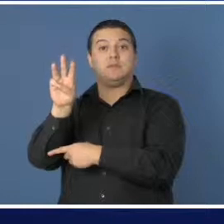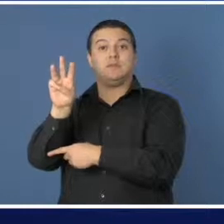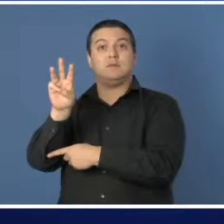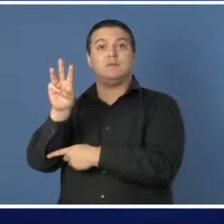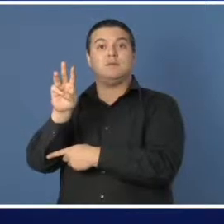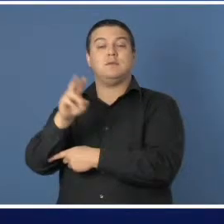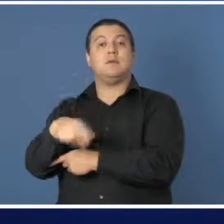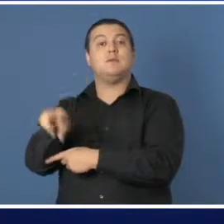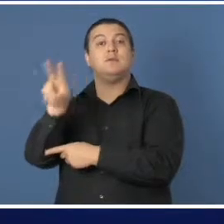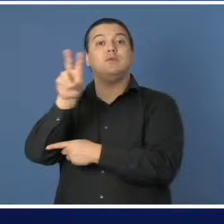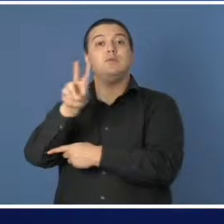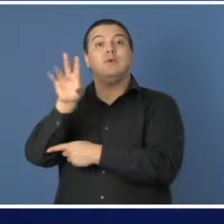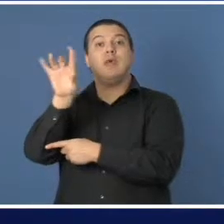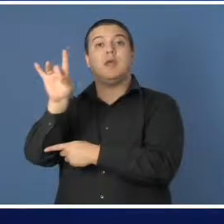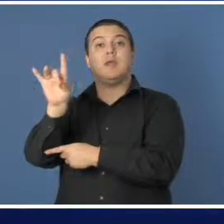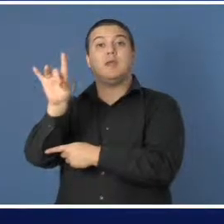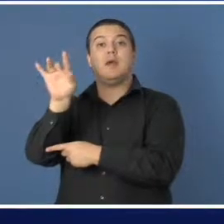-2857